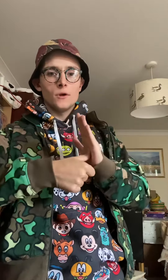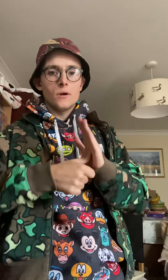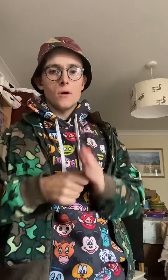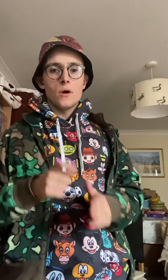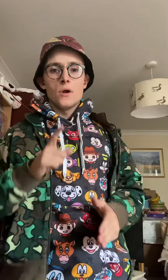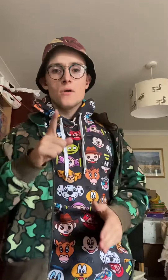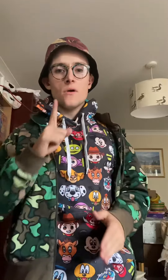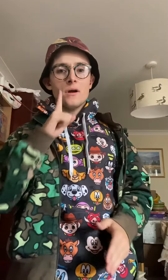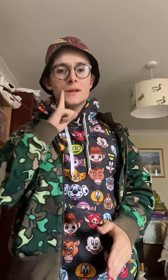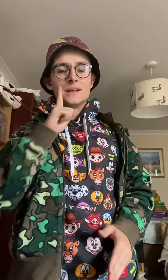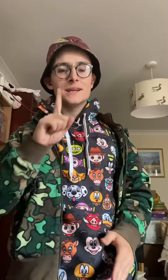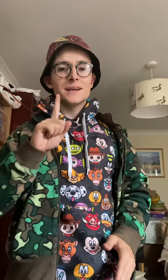of Hello!